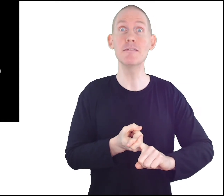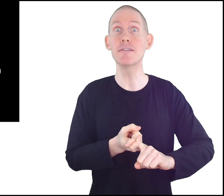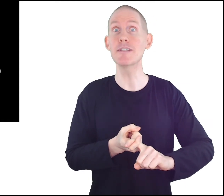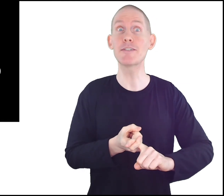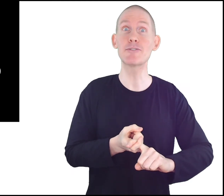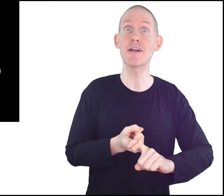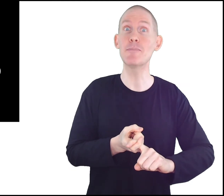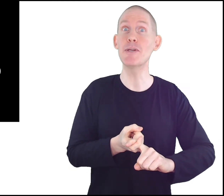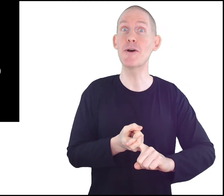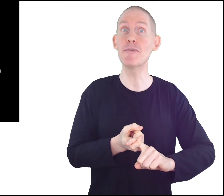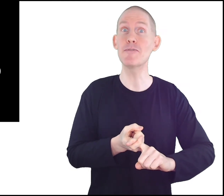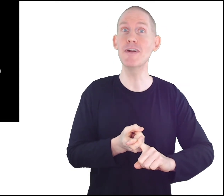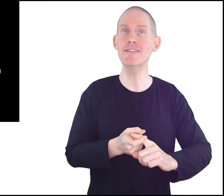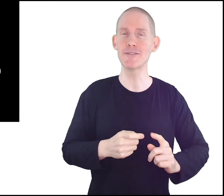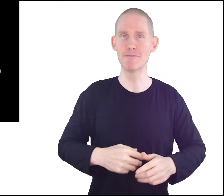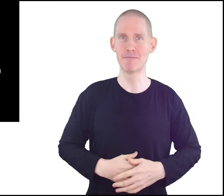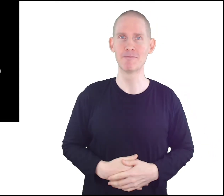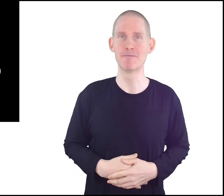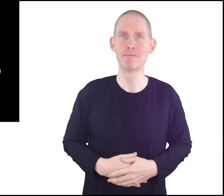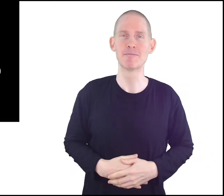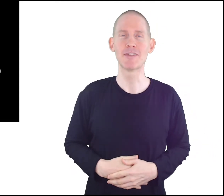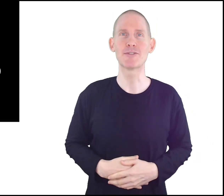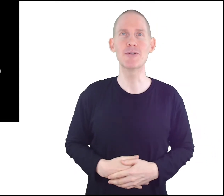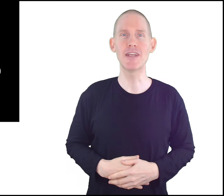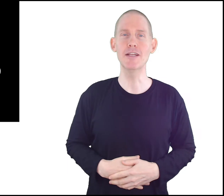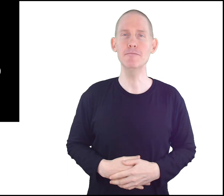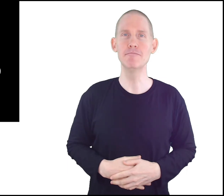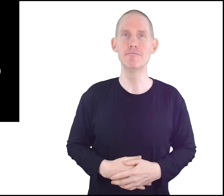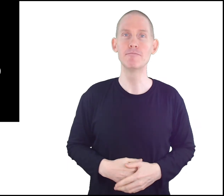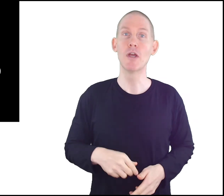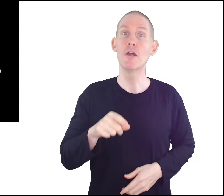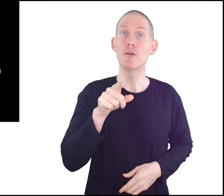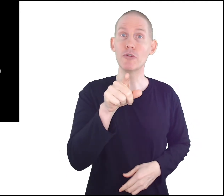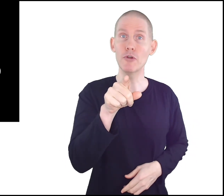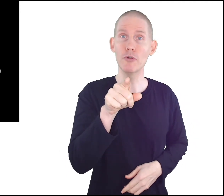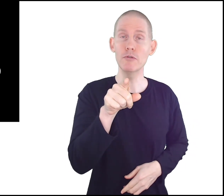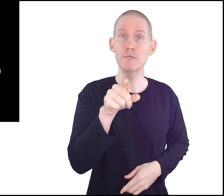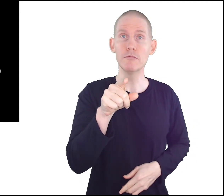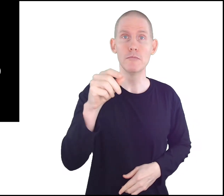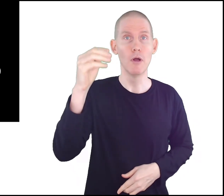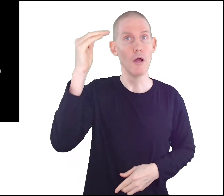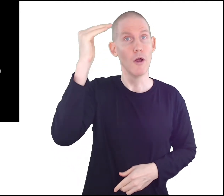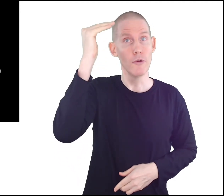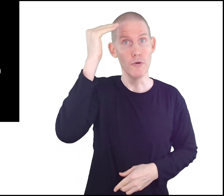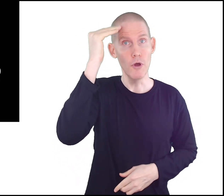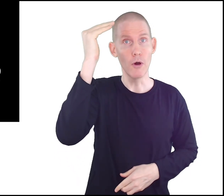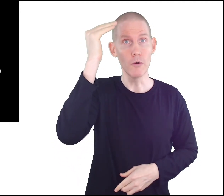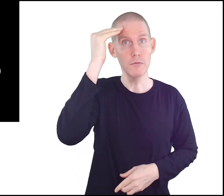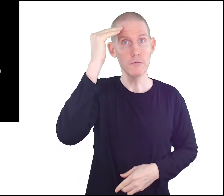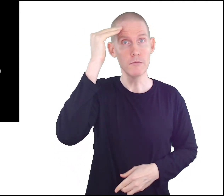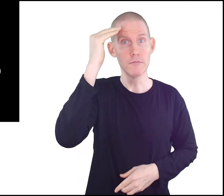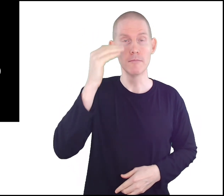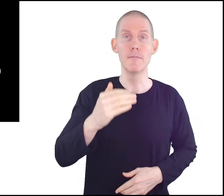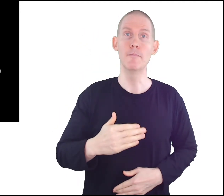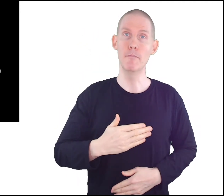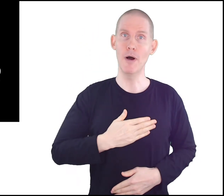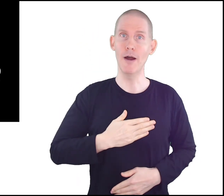like you're trying to peek over the fence. Let's do it again. You know